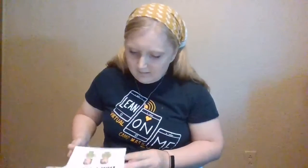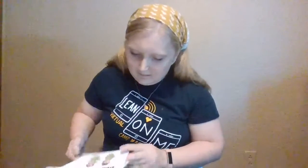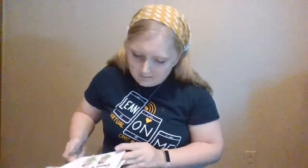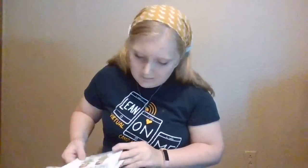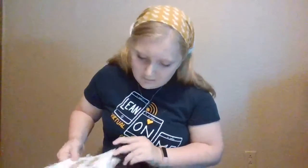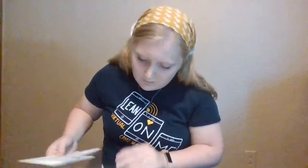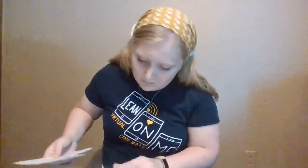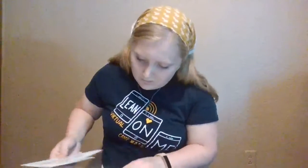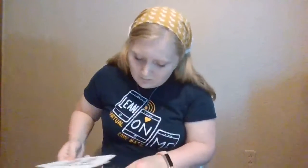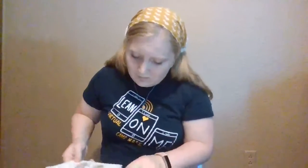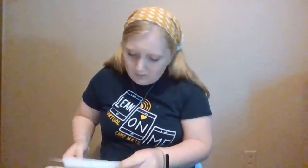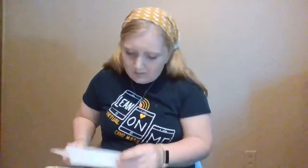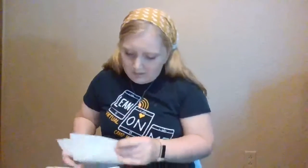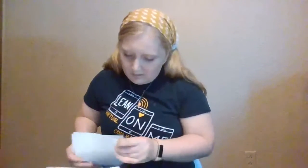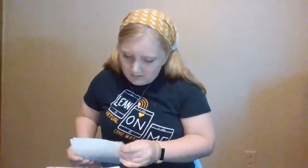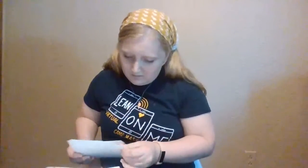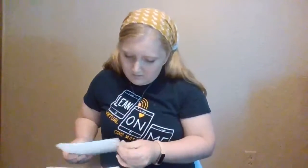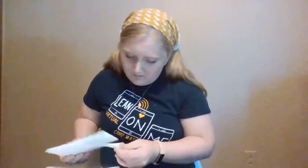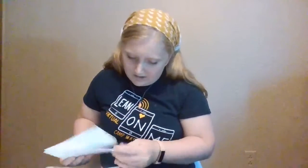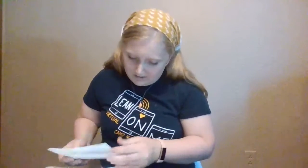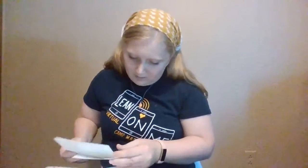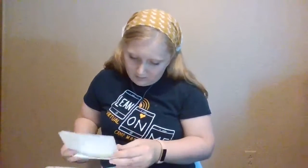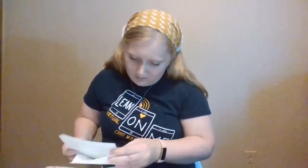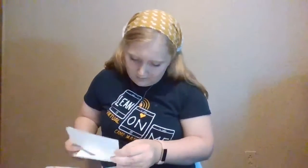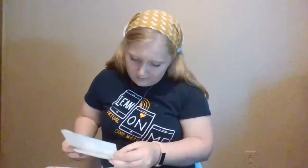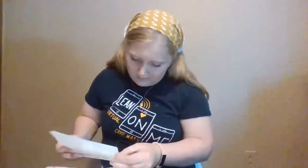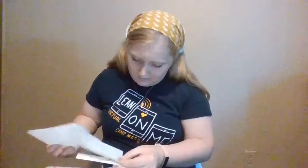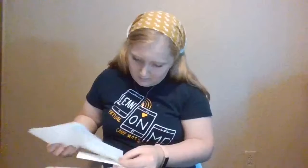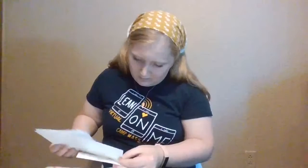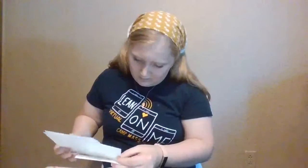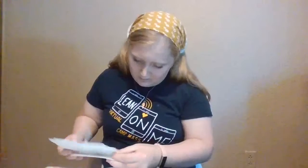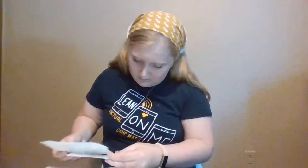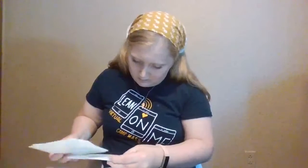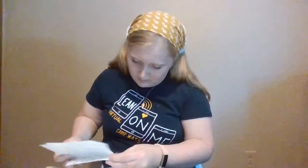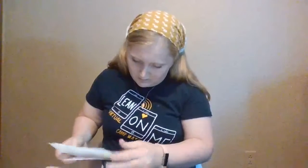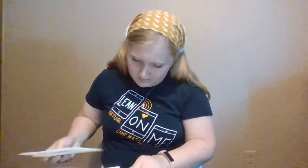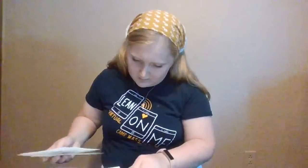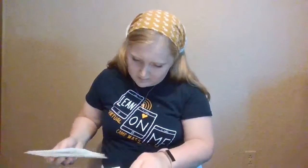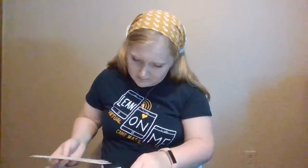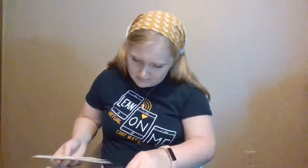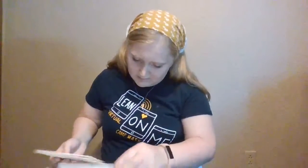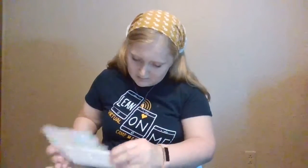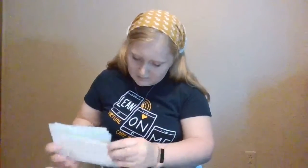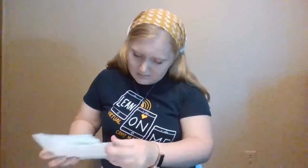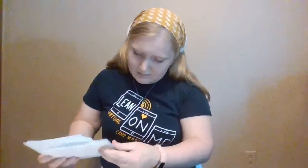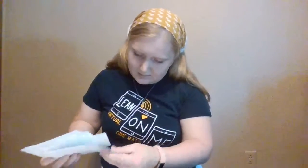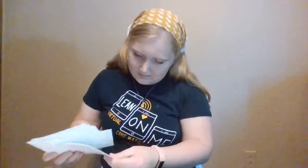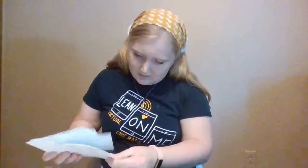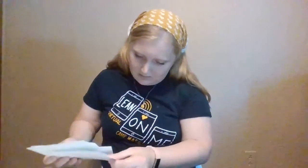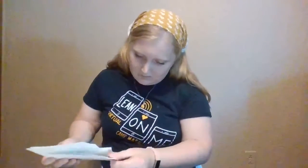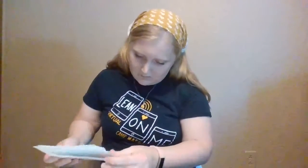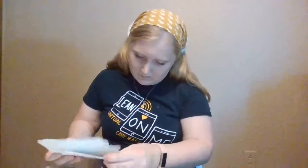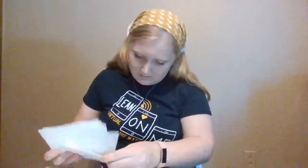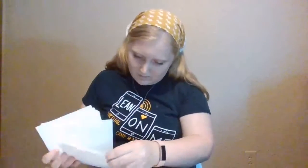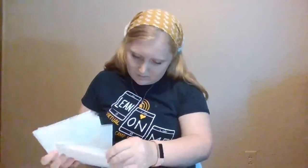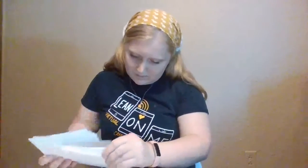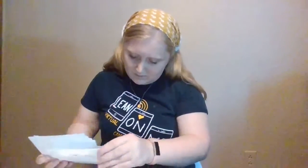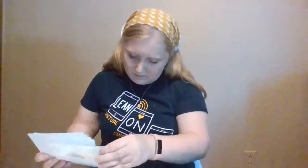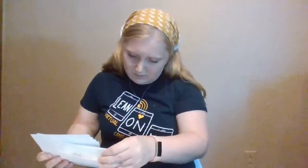is, hold on, my cards got a little unorganized somehow. So I want